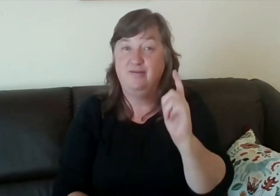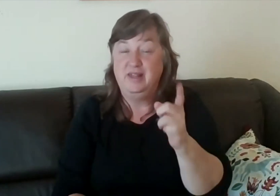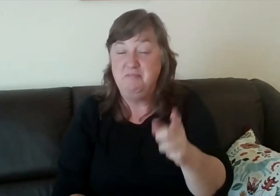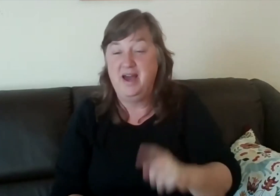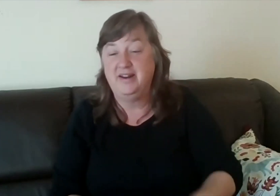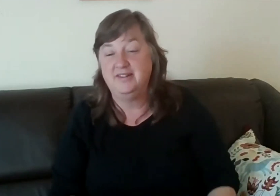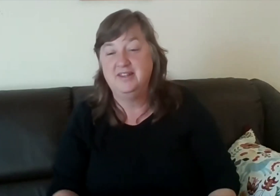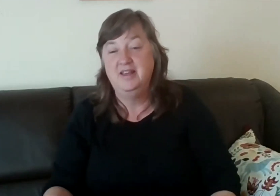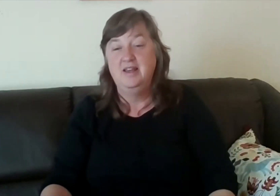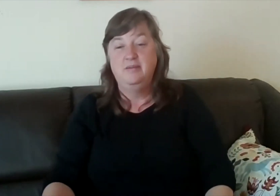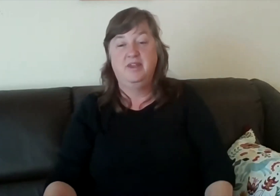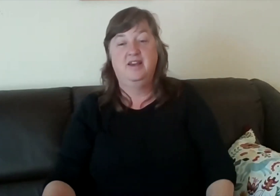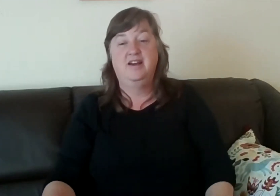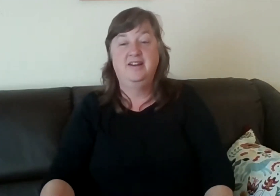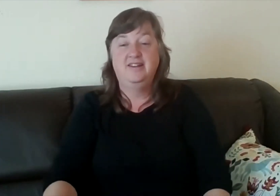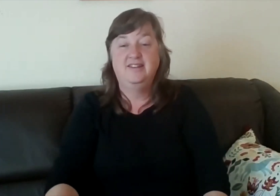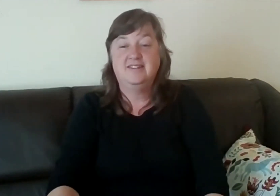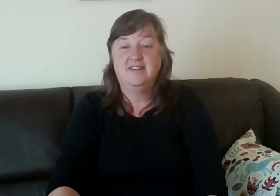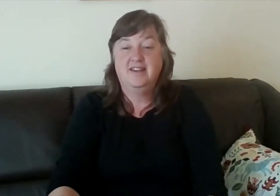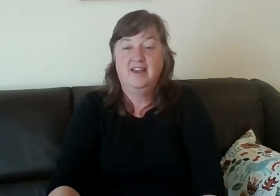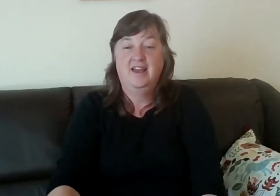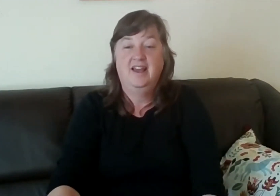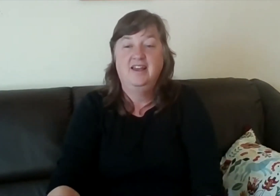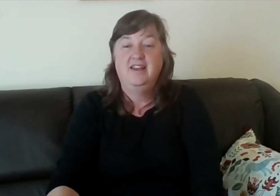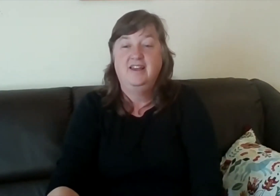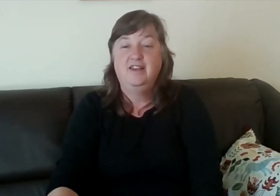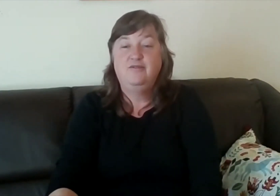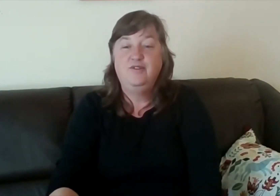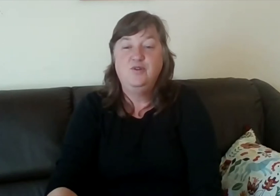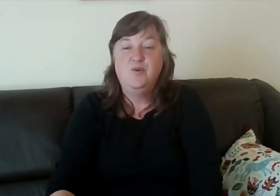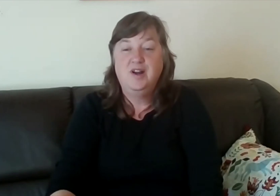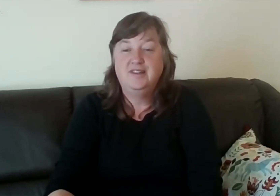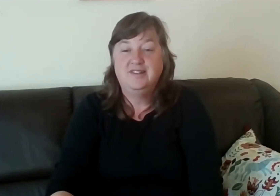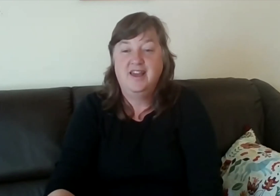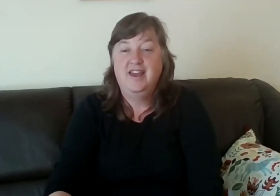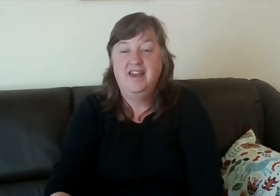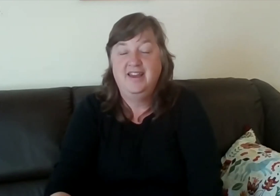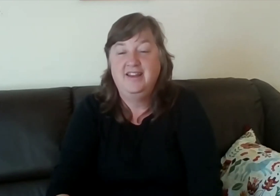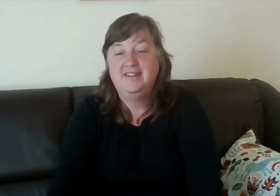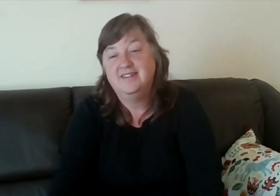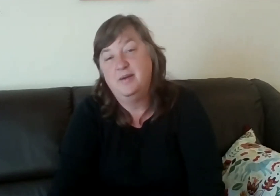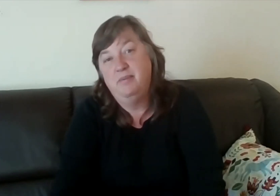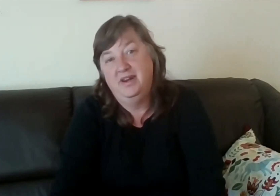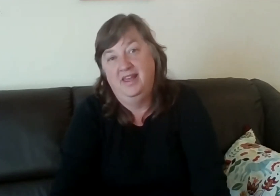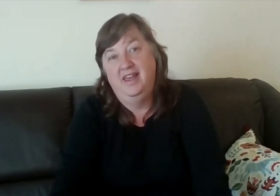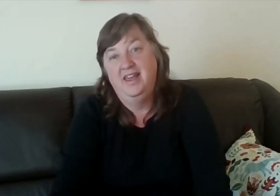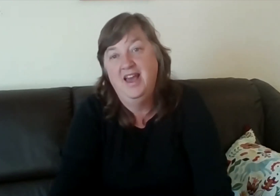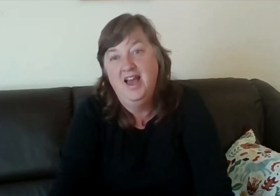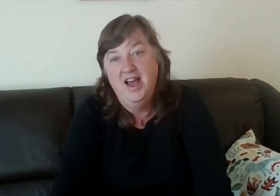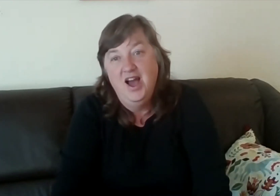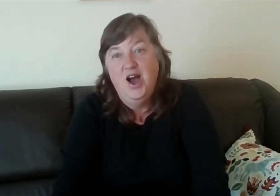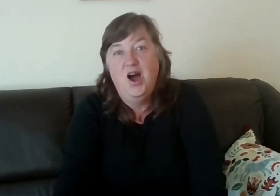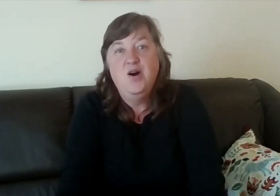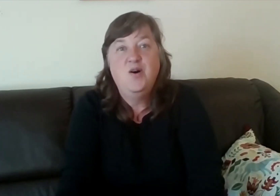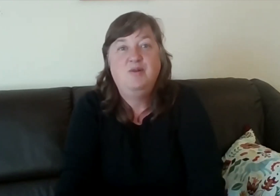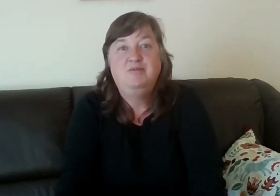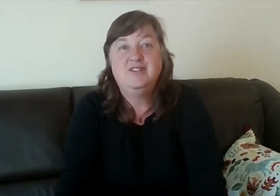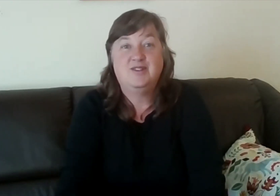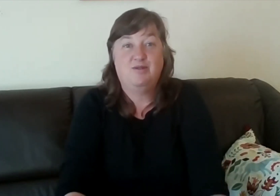really matters. Because if you want to say to somebody, oh, I'm just